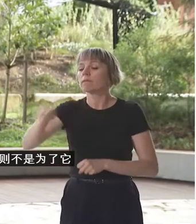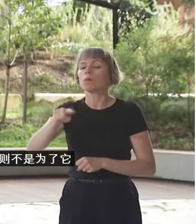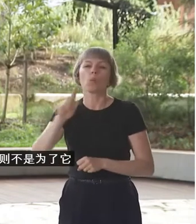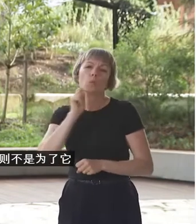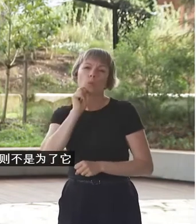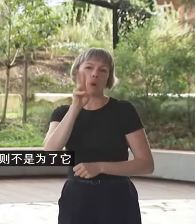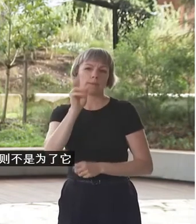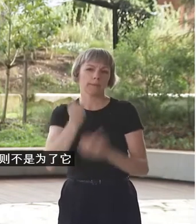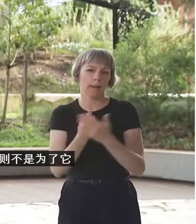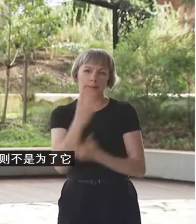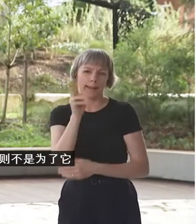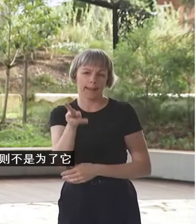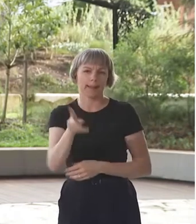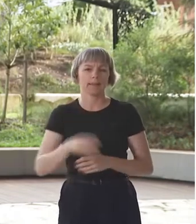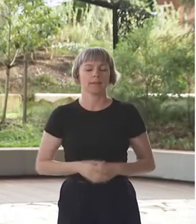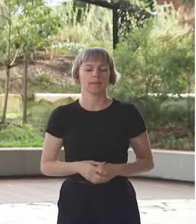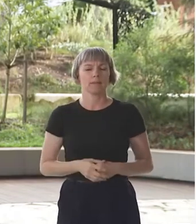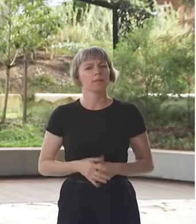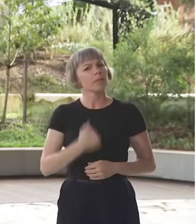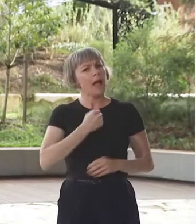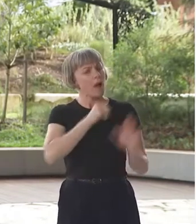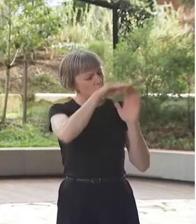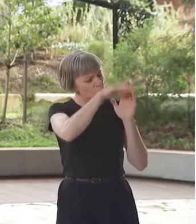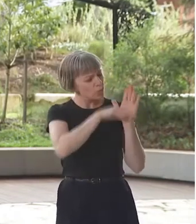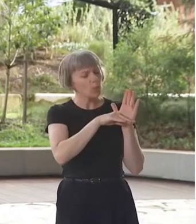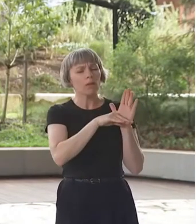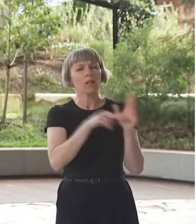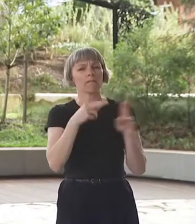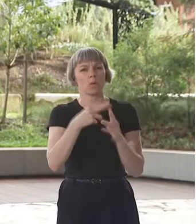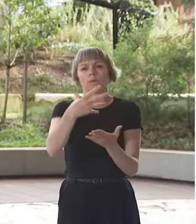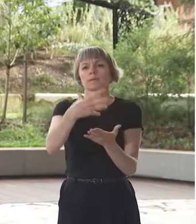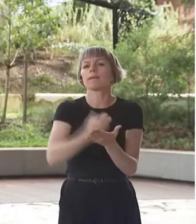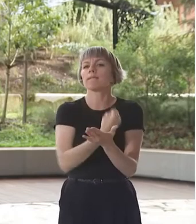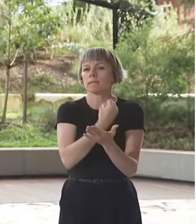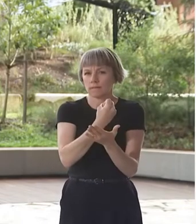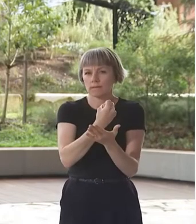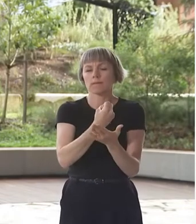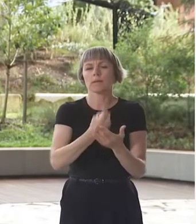keep people safe, and for the